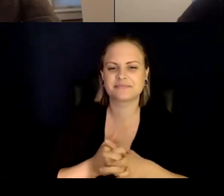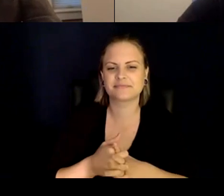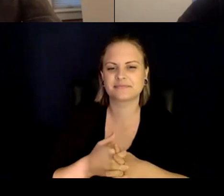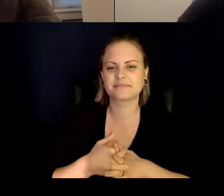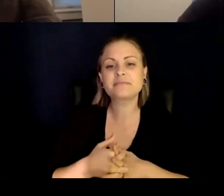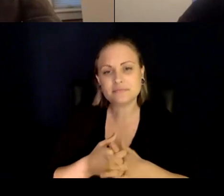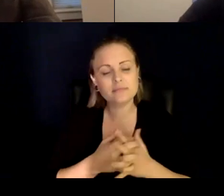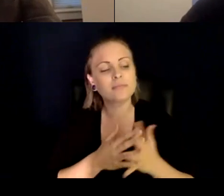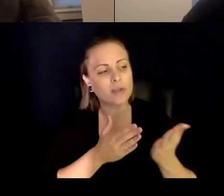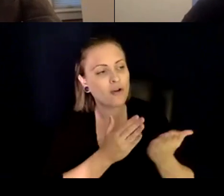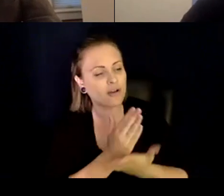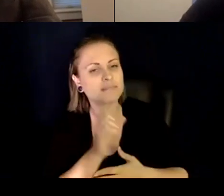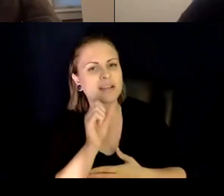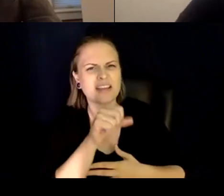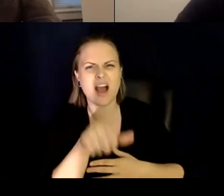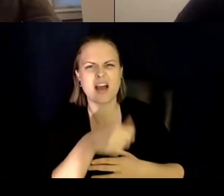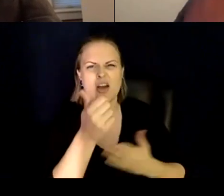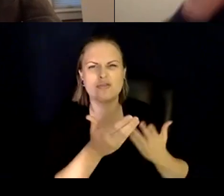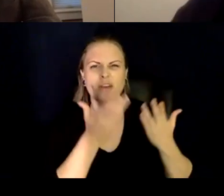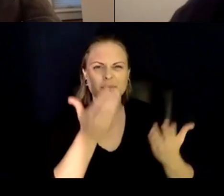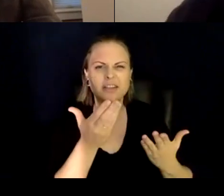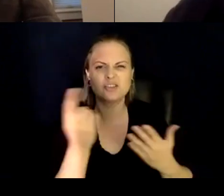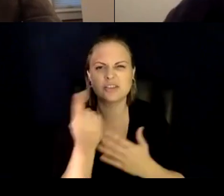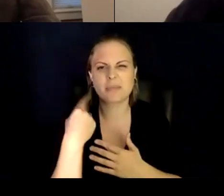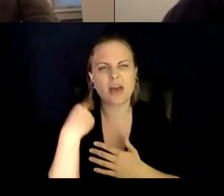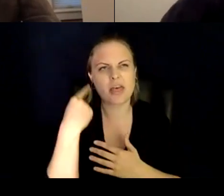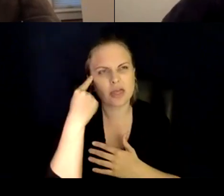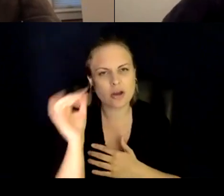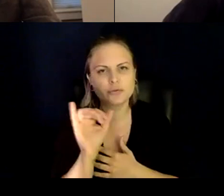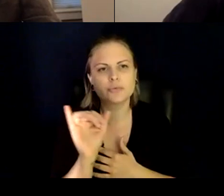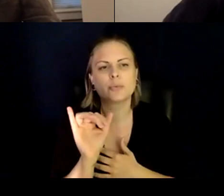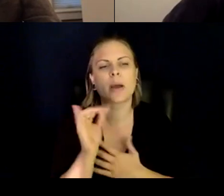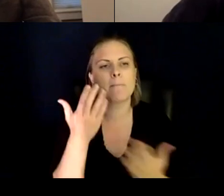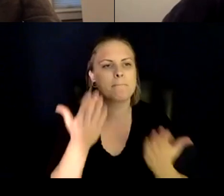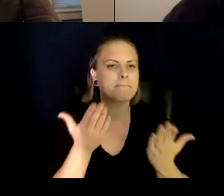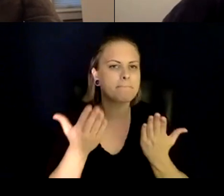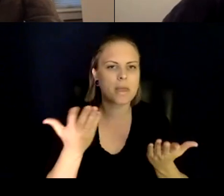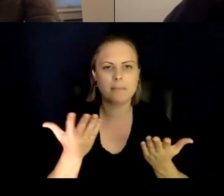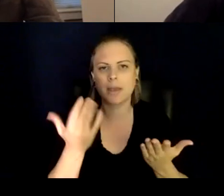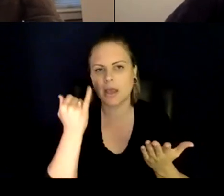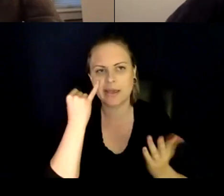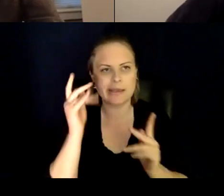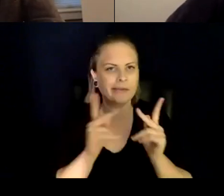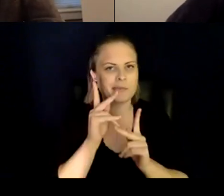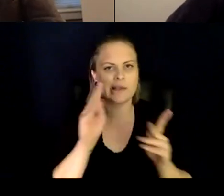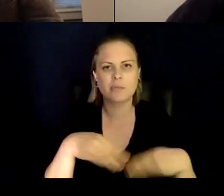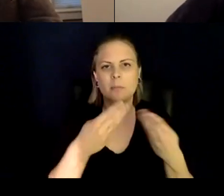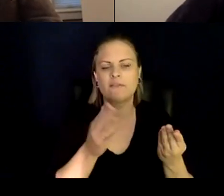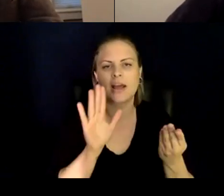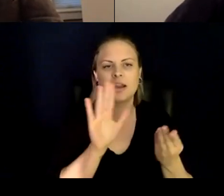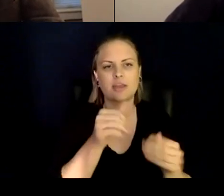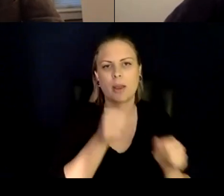All right. Yeah, there's another recommendation, something I was thinking as well, that perhaps if people provided their